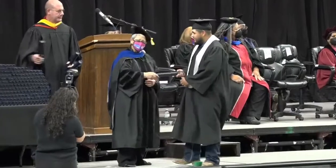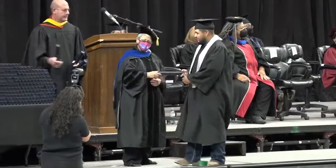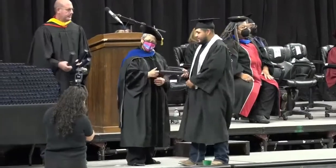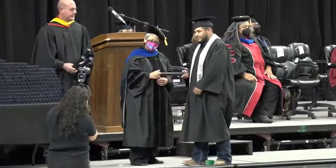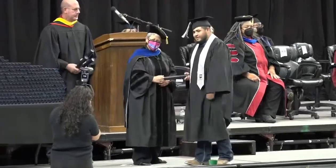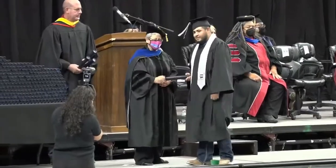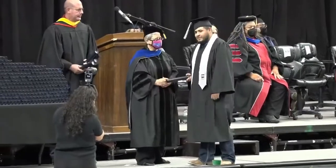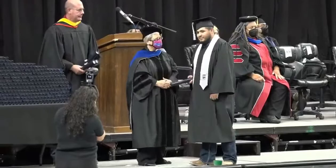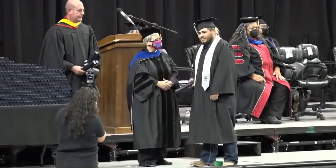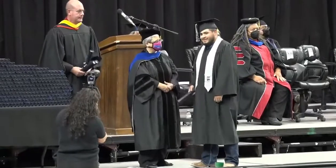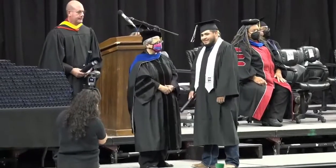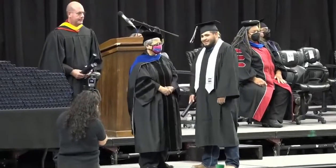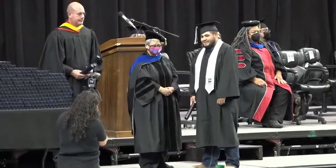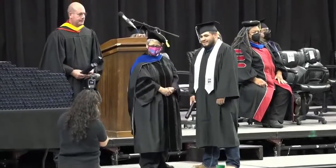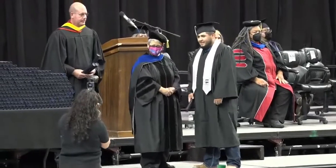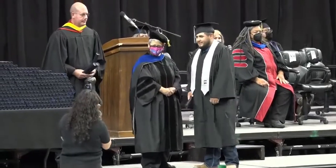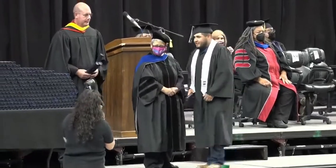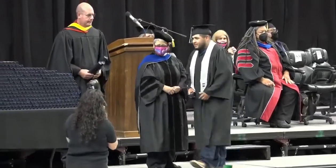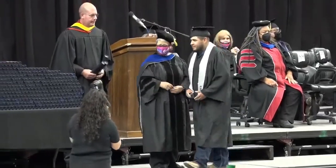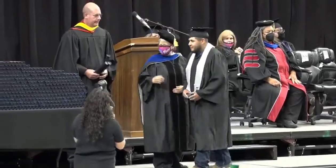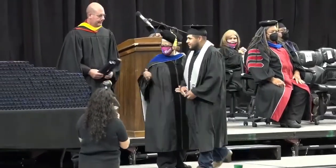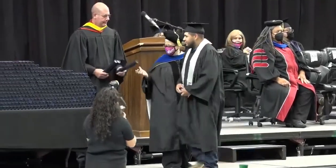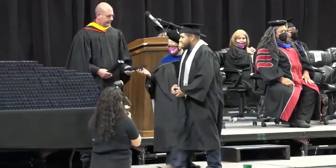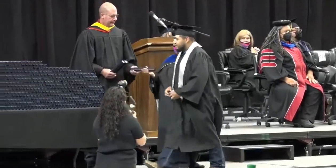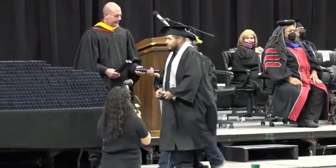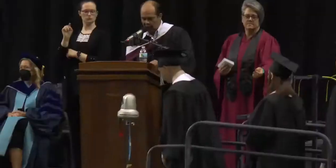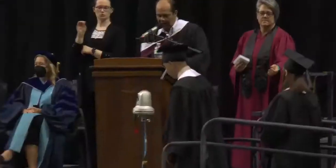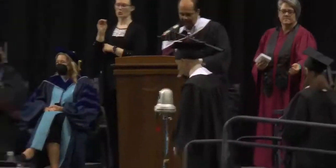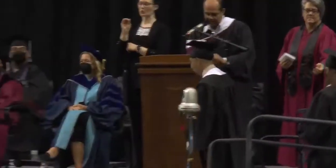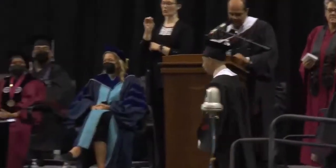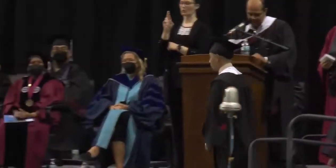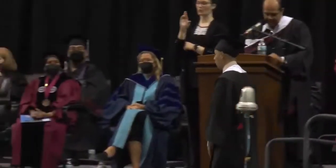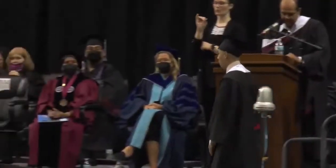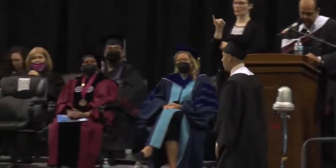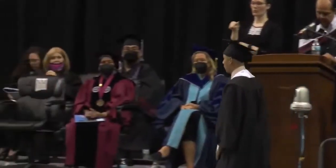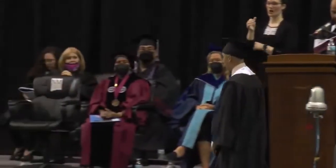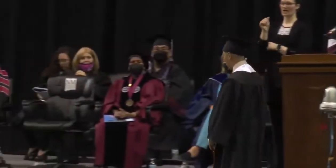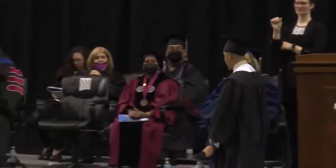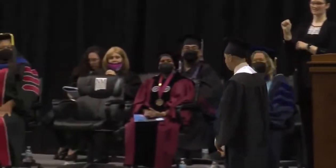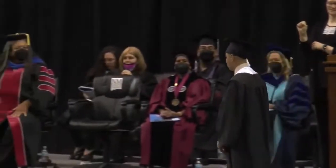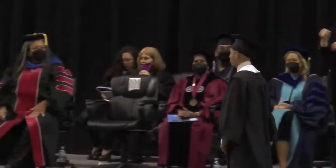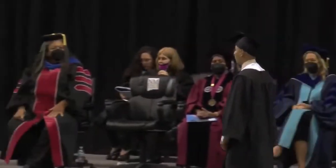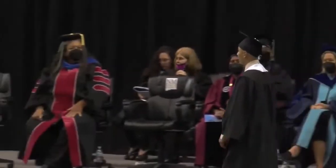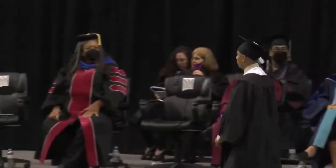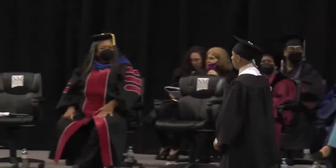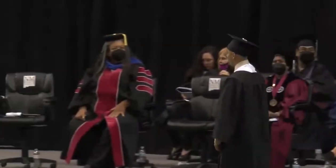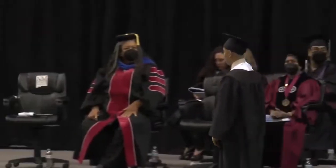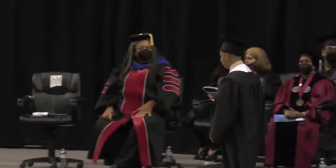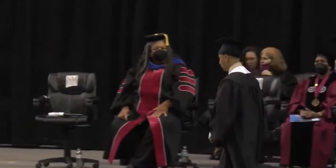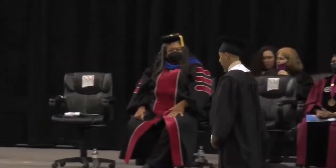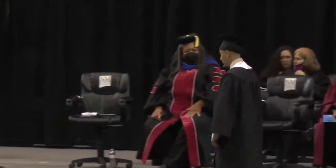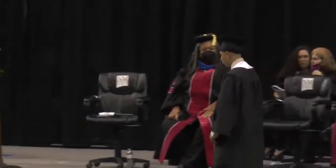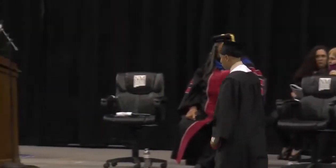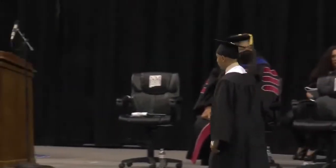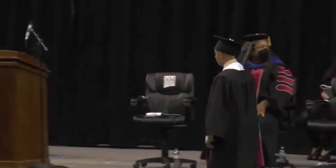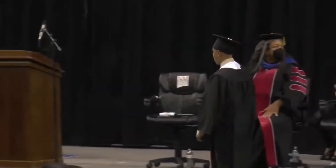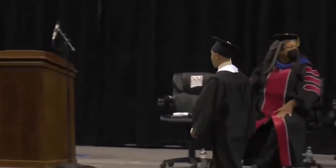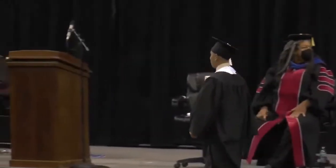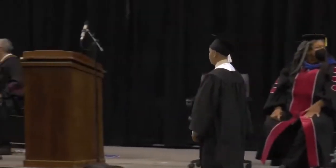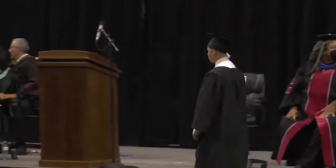Alberto Rojas, Heating, Air, and